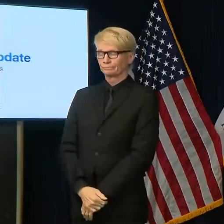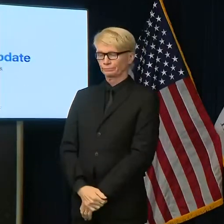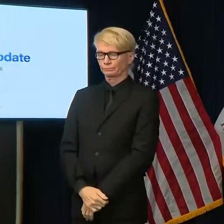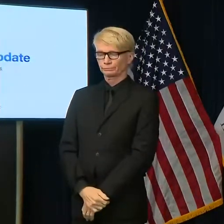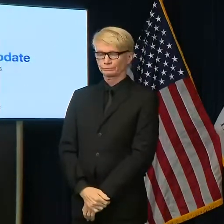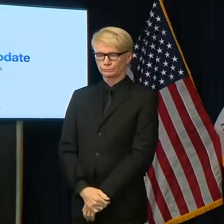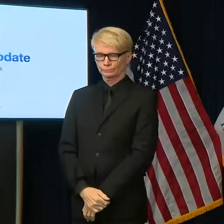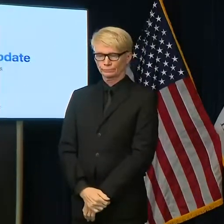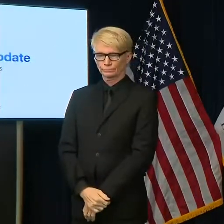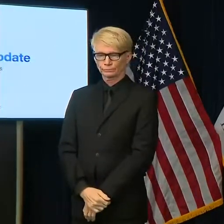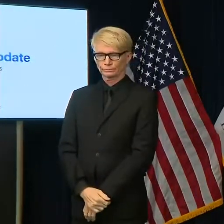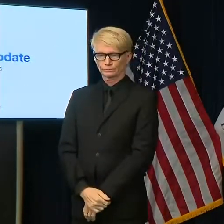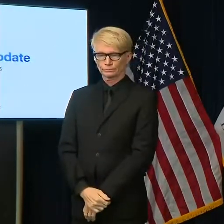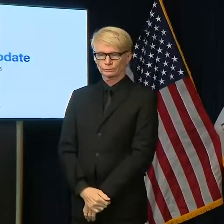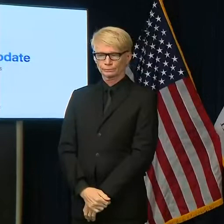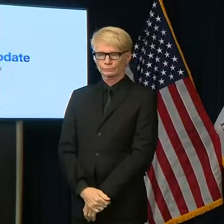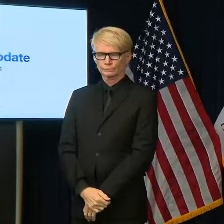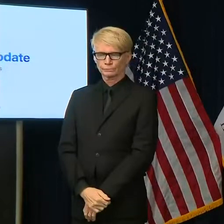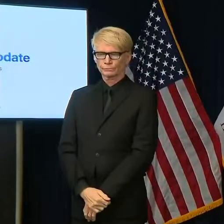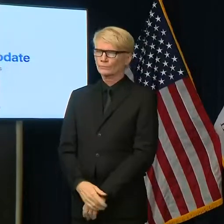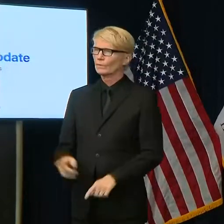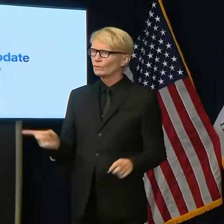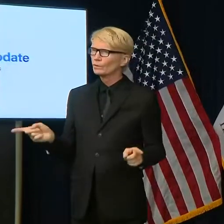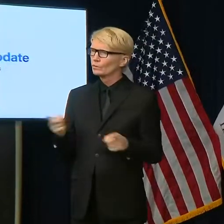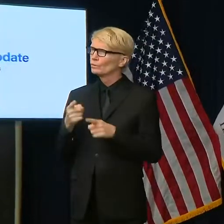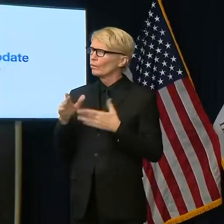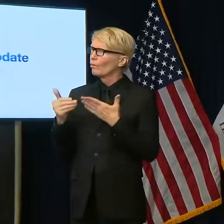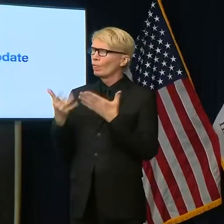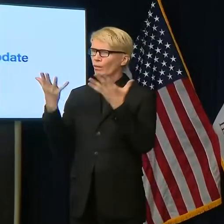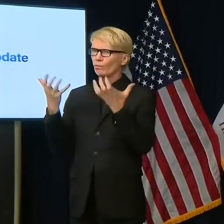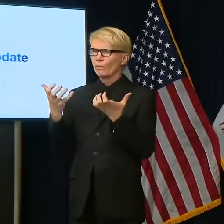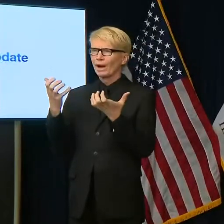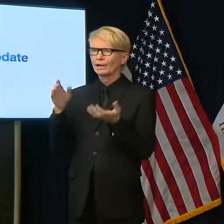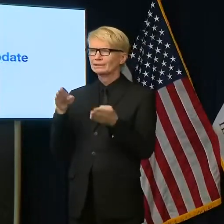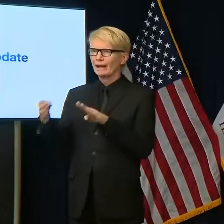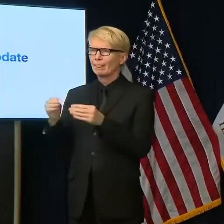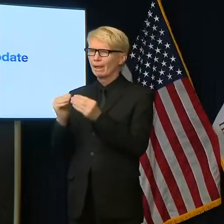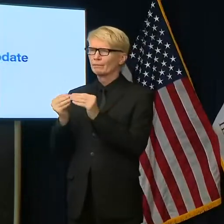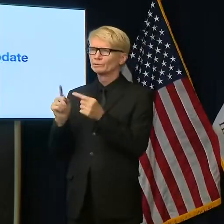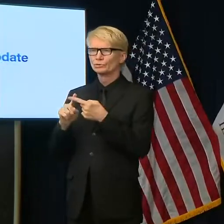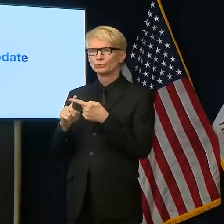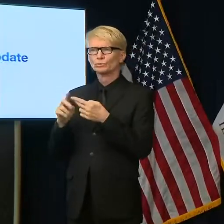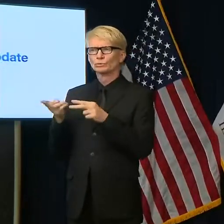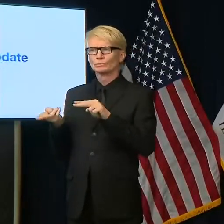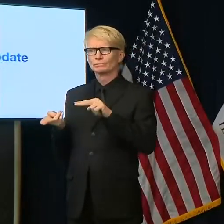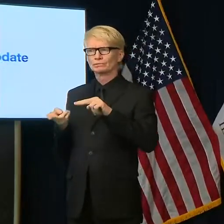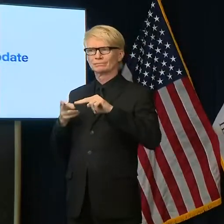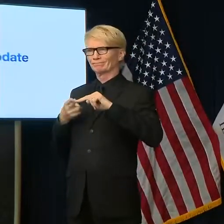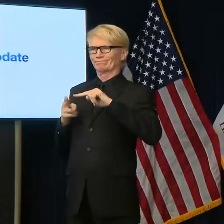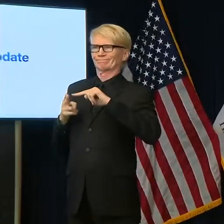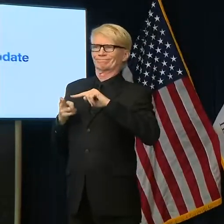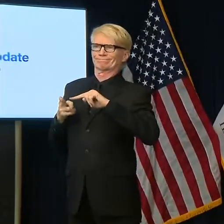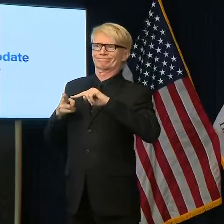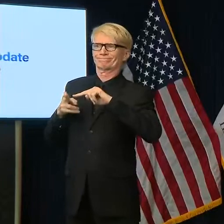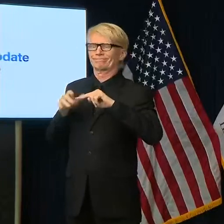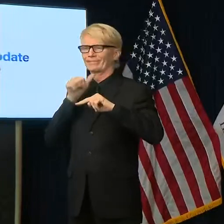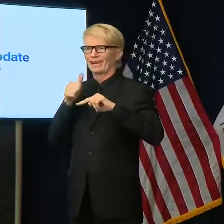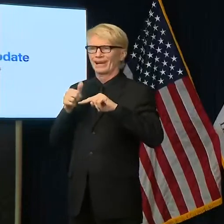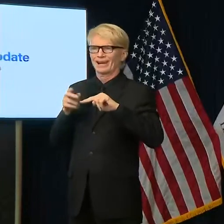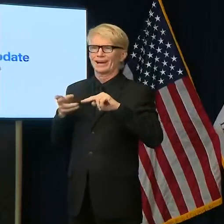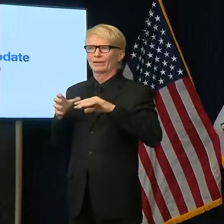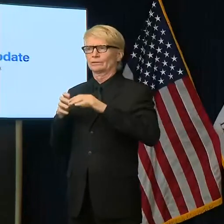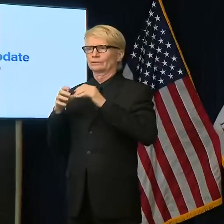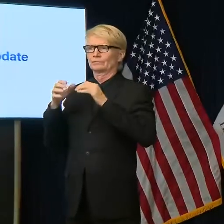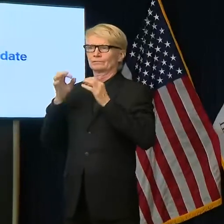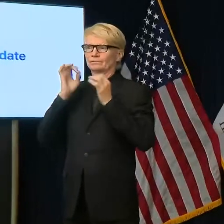it? We all want the deaths to come down. I think the green